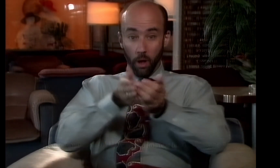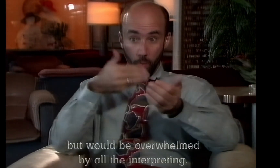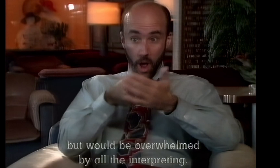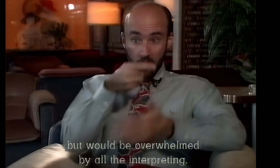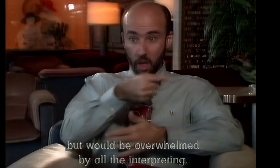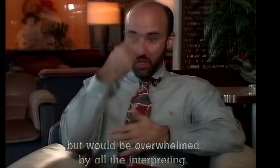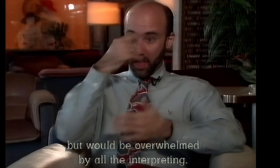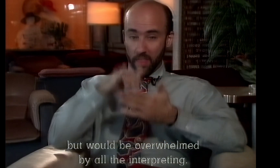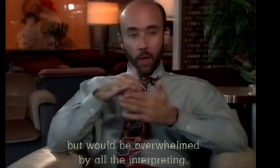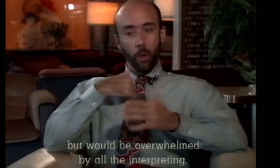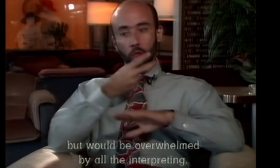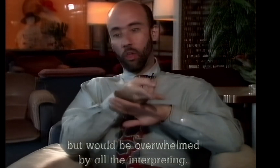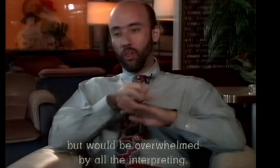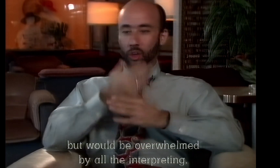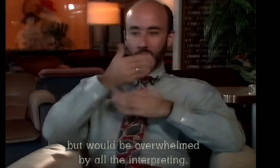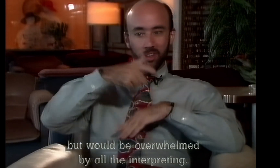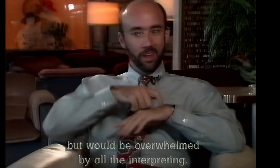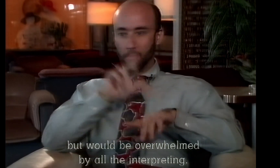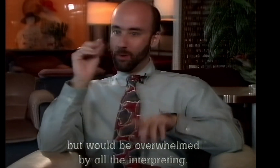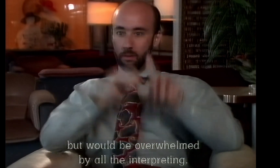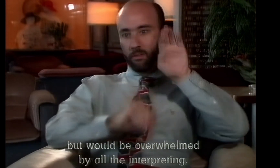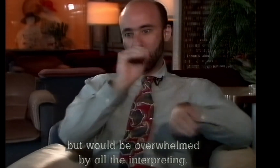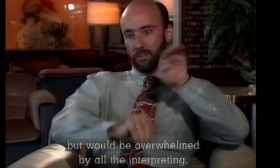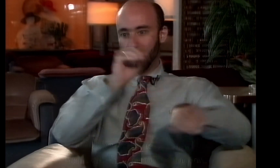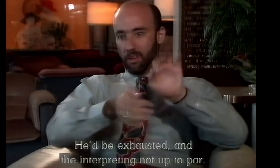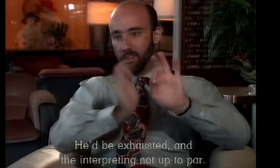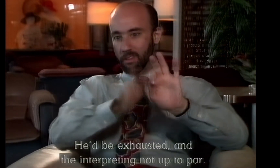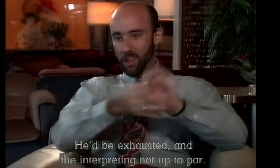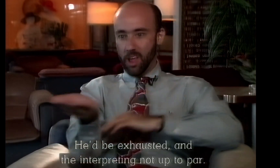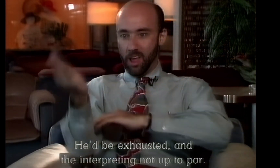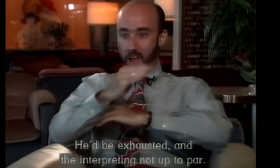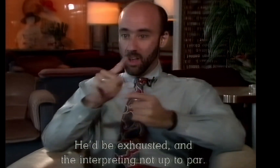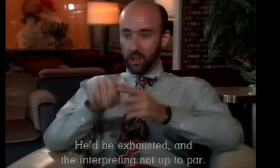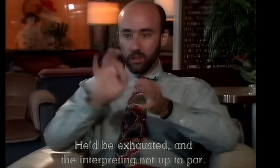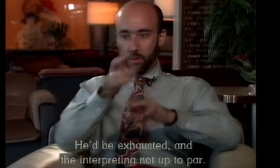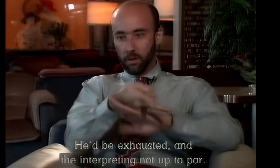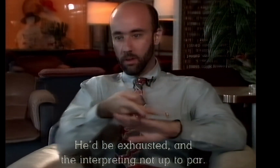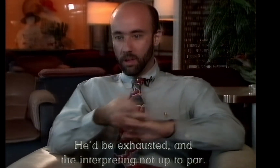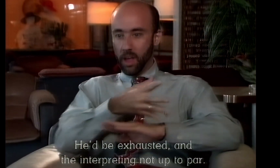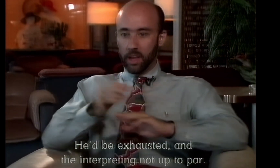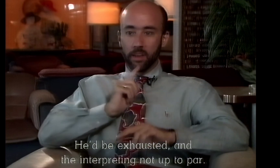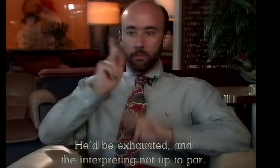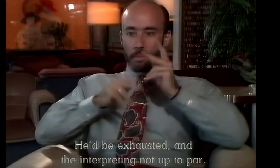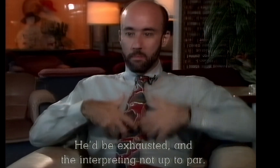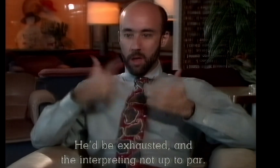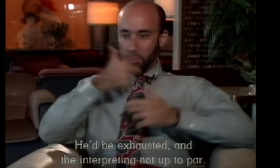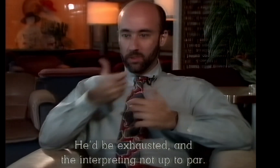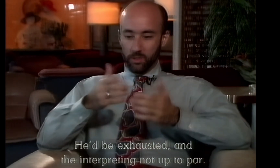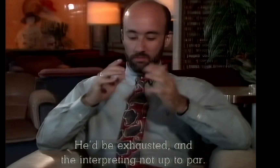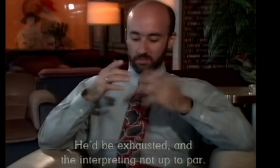he got there, but instead would find himself overwhelmed by all the interpreting. So he would end up exhausted and the deaf people mad